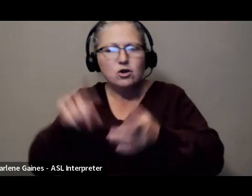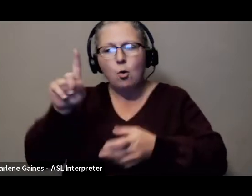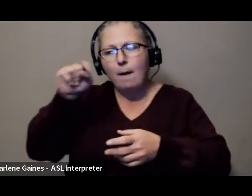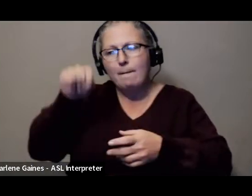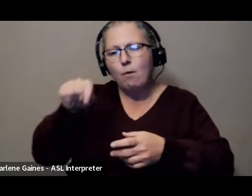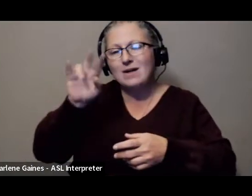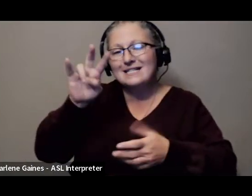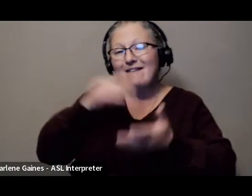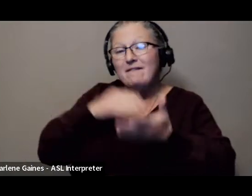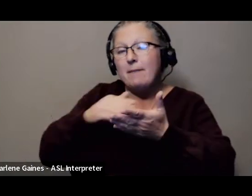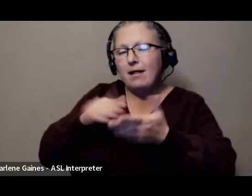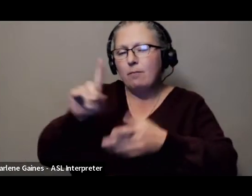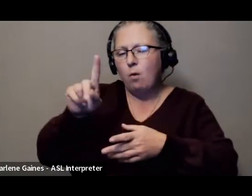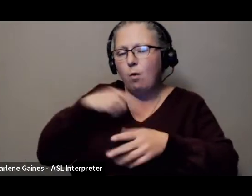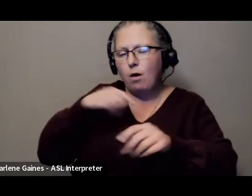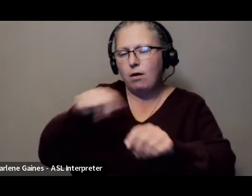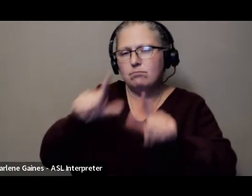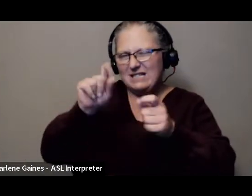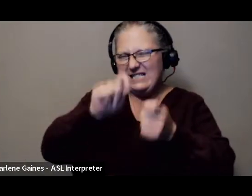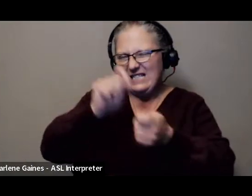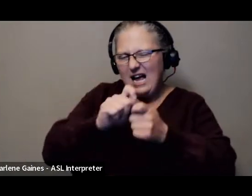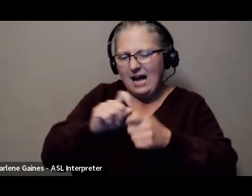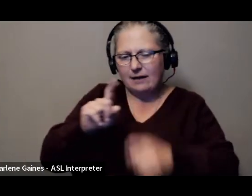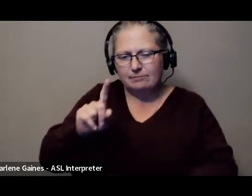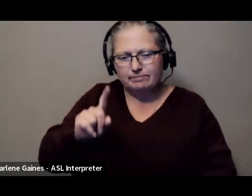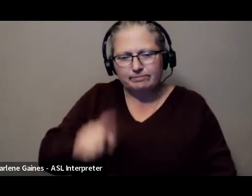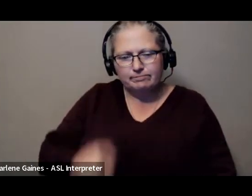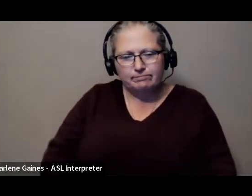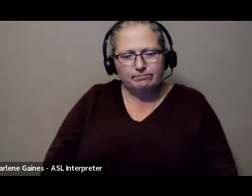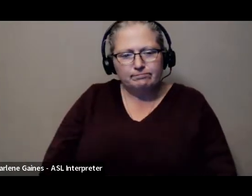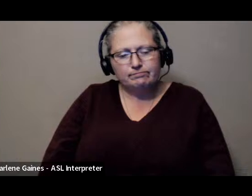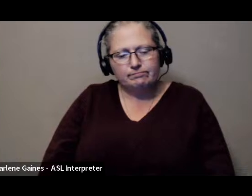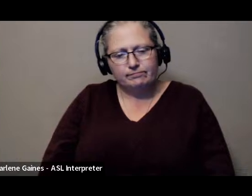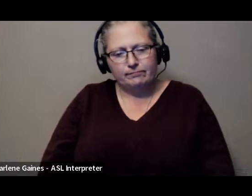1.7 million, but hold on, let me pull the exact amount.